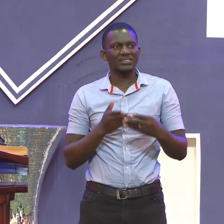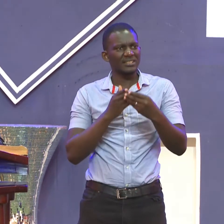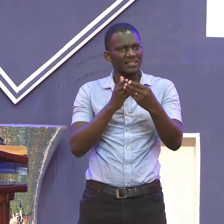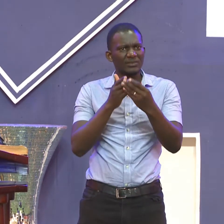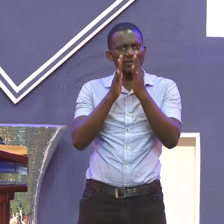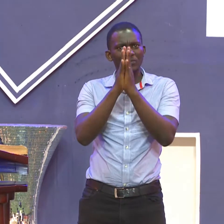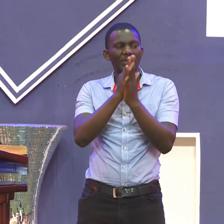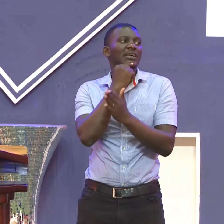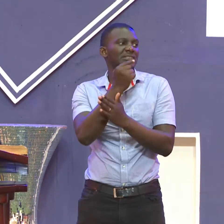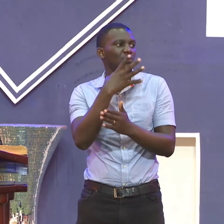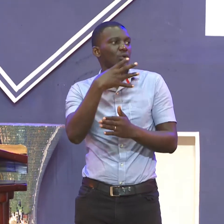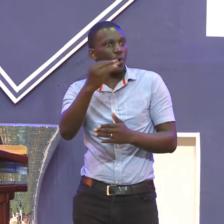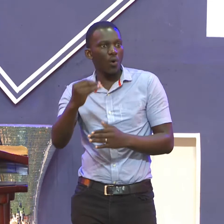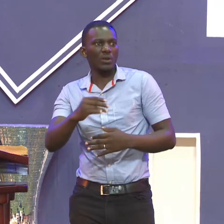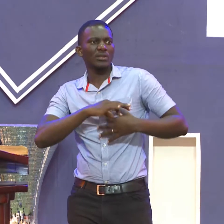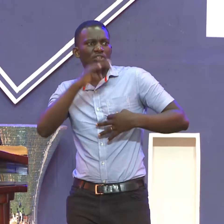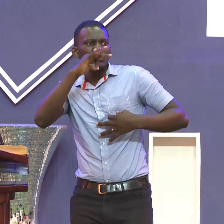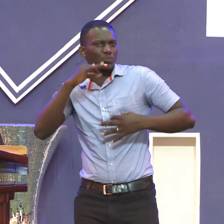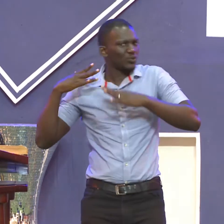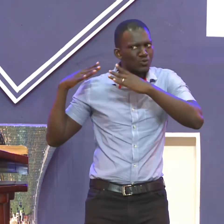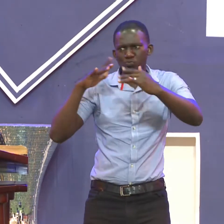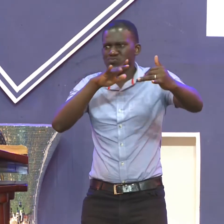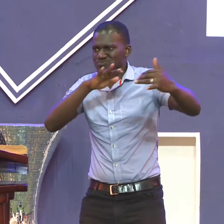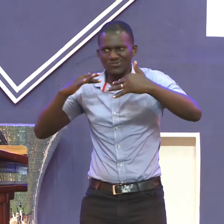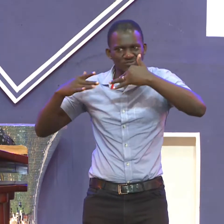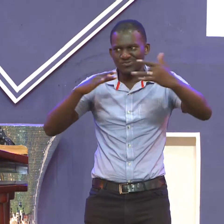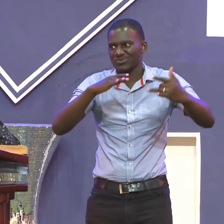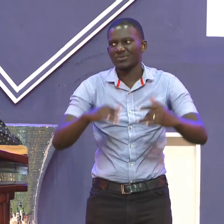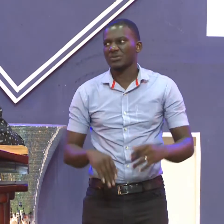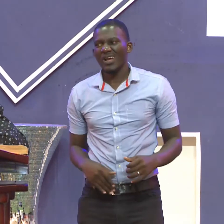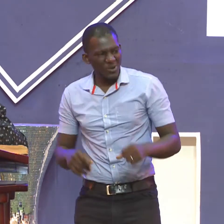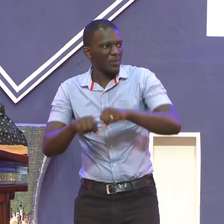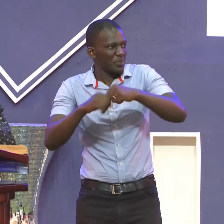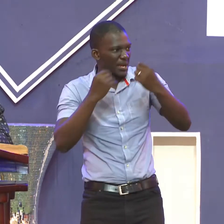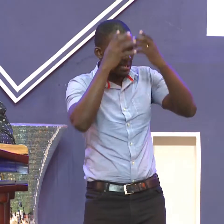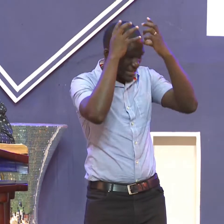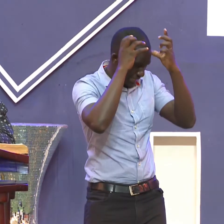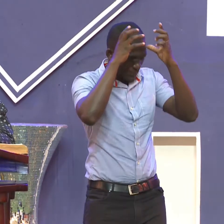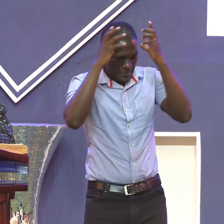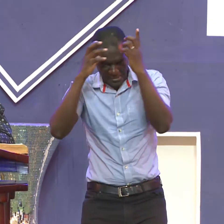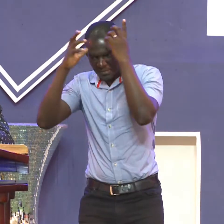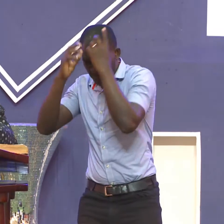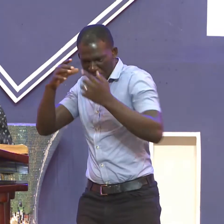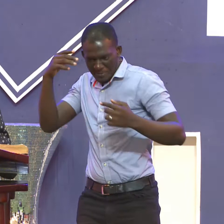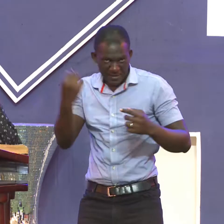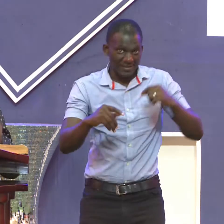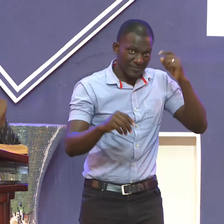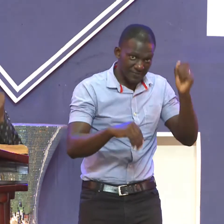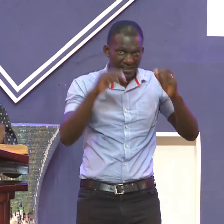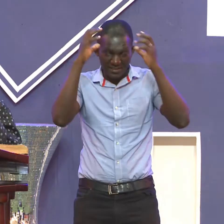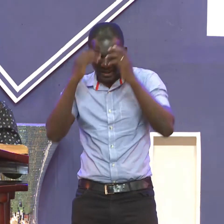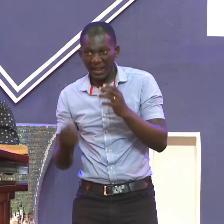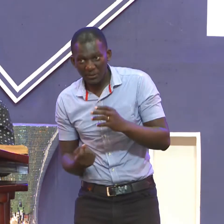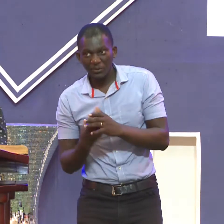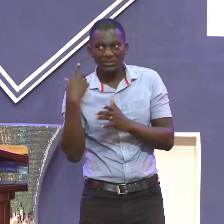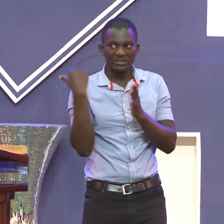katugende mu lutalo lw'omwoyo and then the prayer leader says now it is time for spiritual warfare tukutule mizimu jino that we may break down these demons ejirese mbere